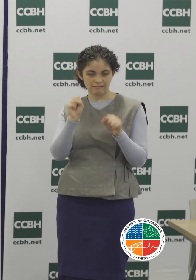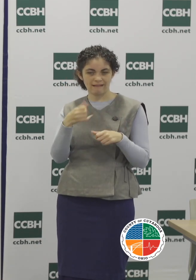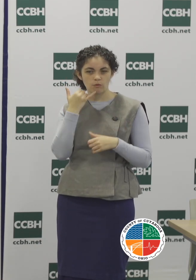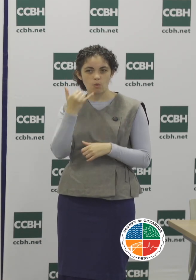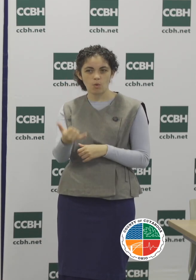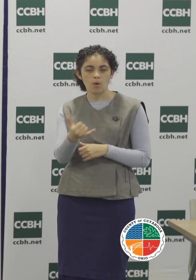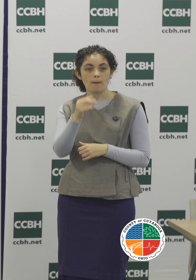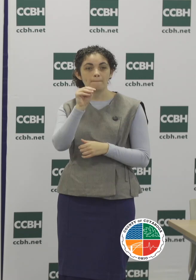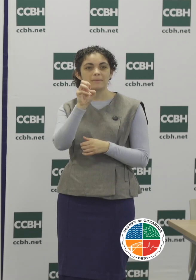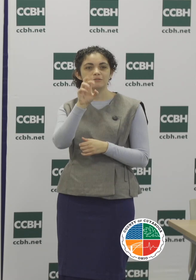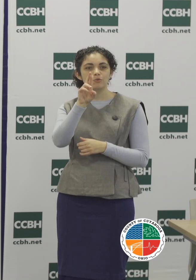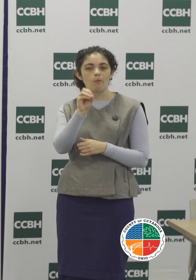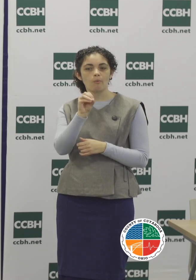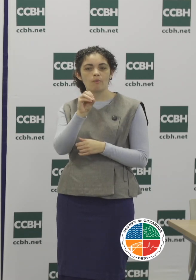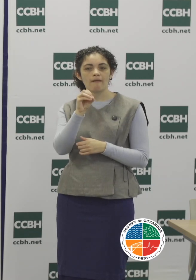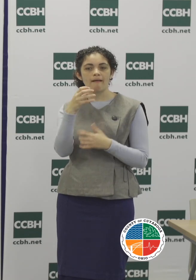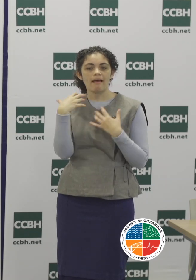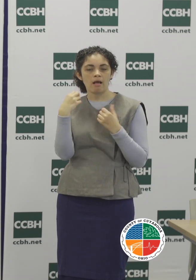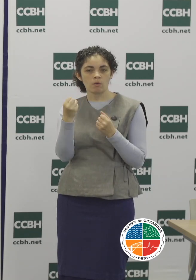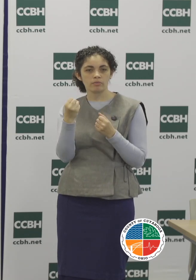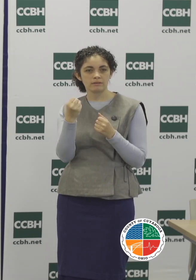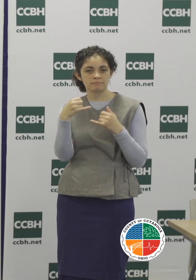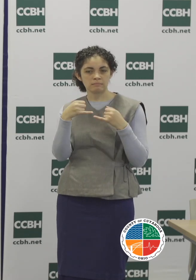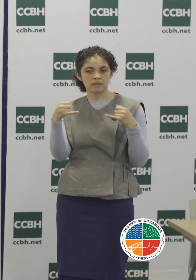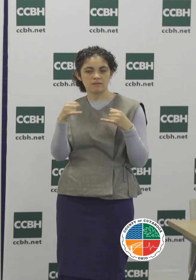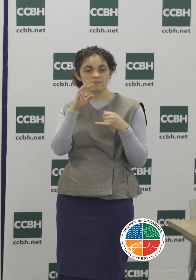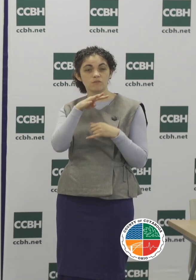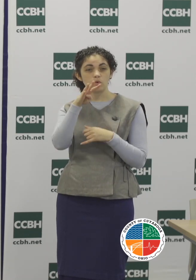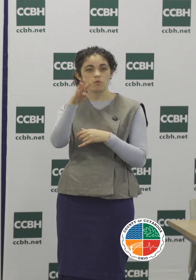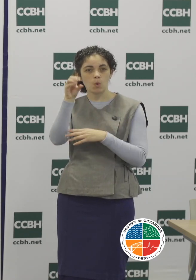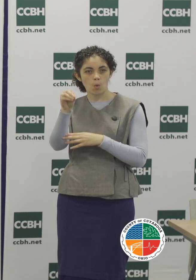call the Metro Health COVID line at